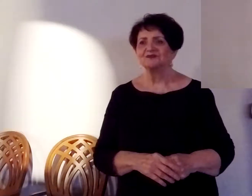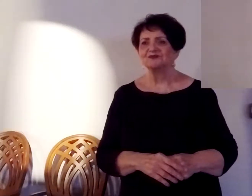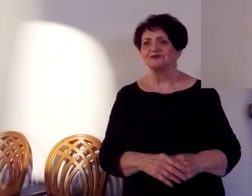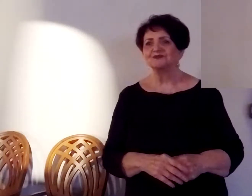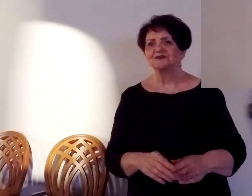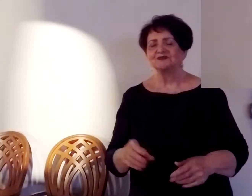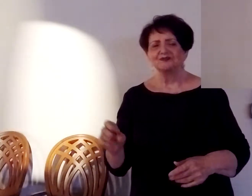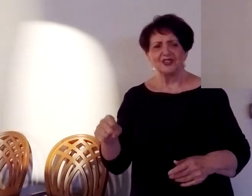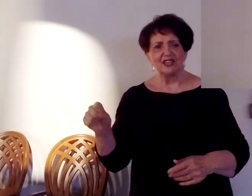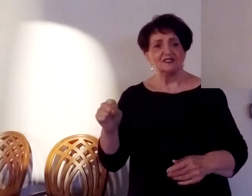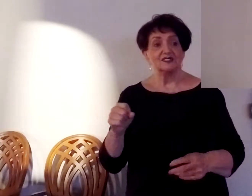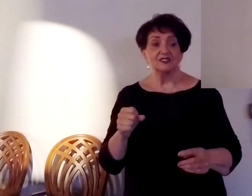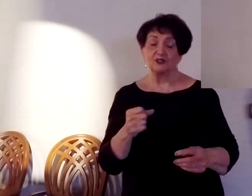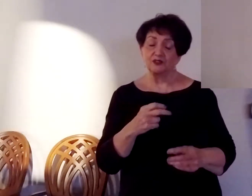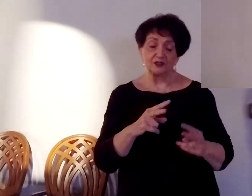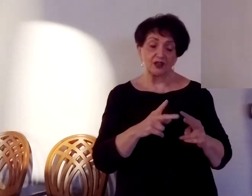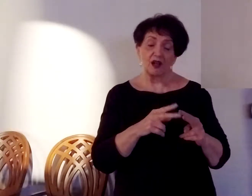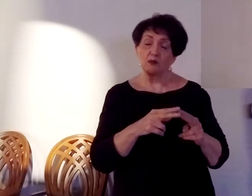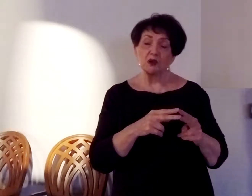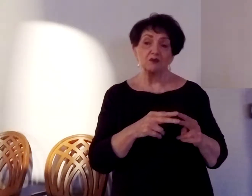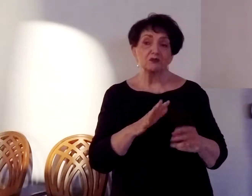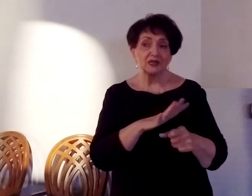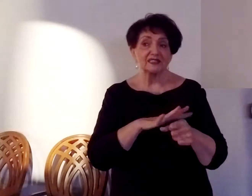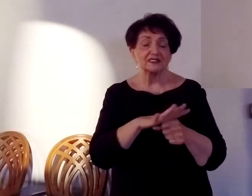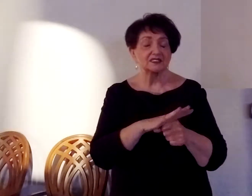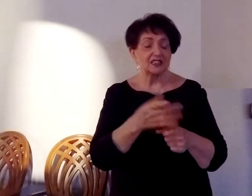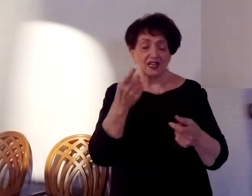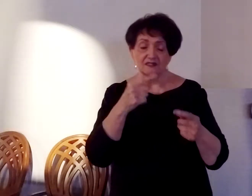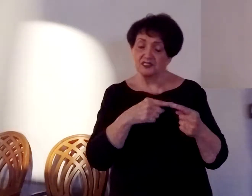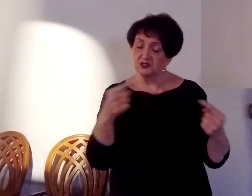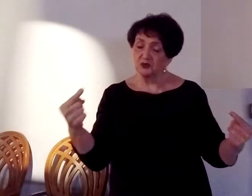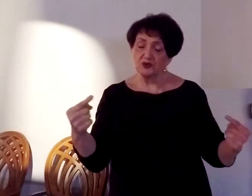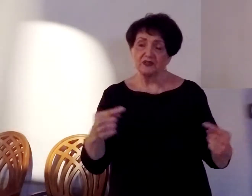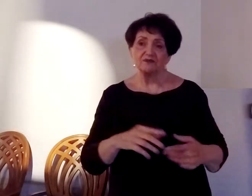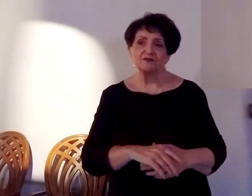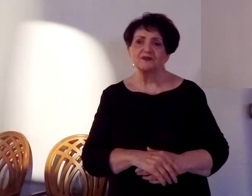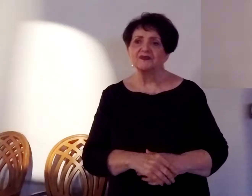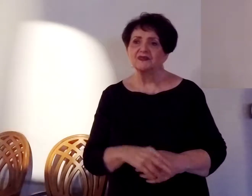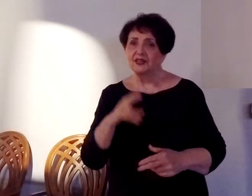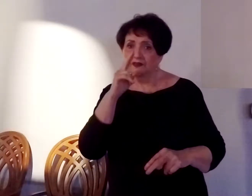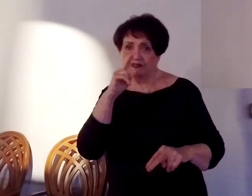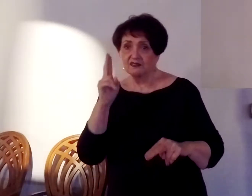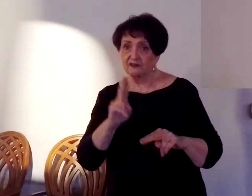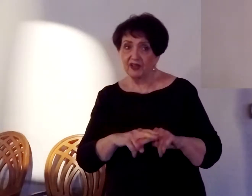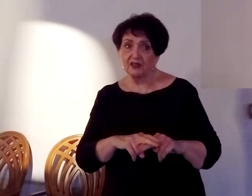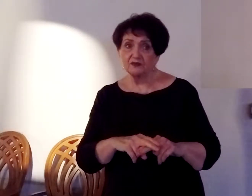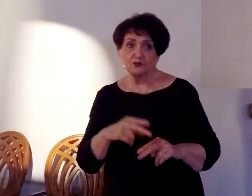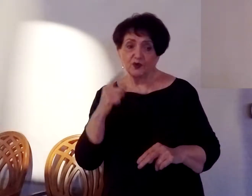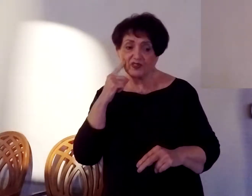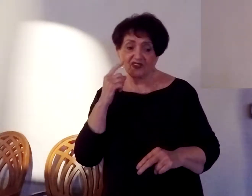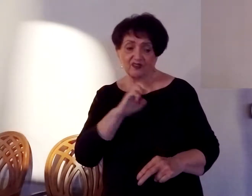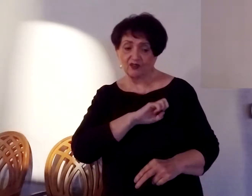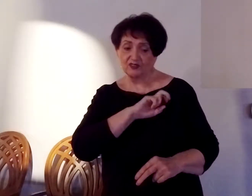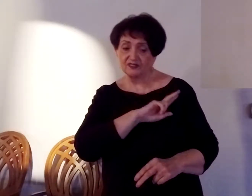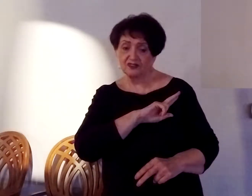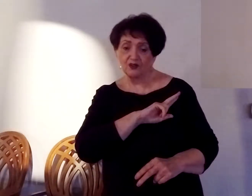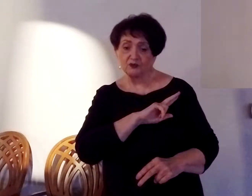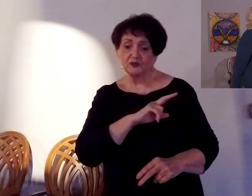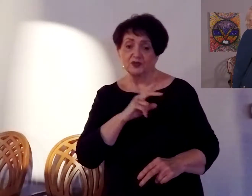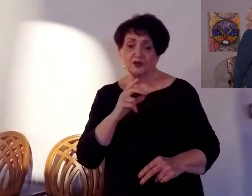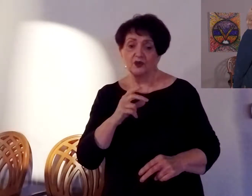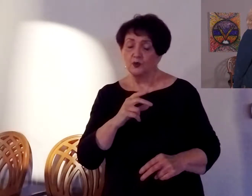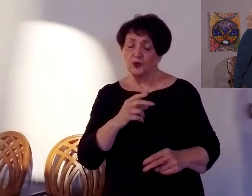Yes, there are a couple places where I don't actually agree with him. And so it's fun, right? Because we don't think of Ernest Holmes as some guru that we have to